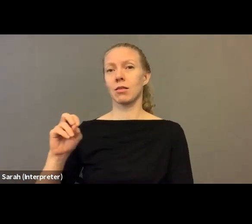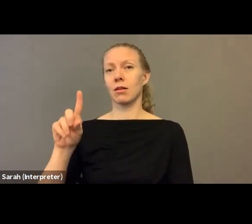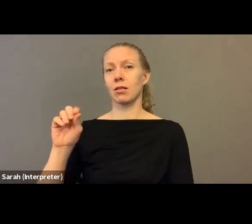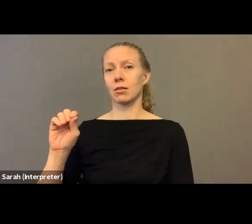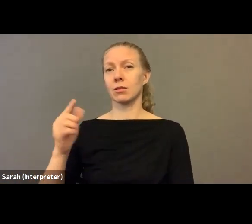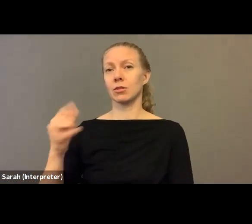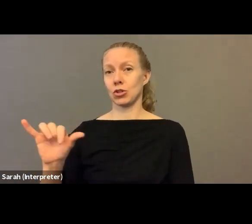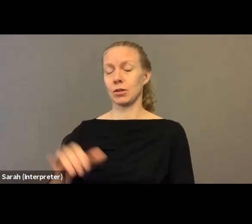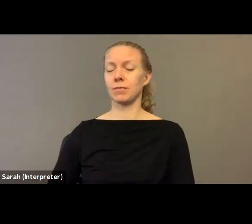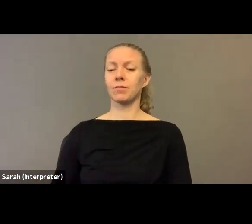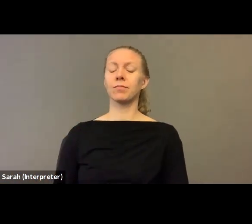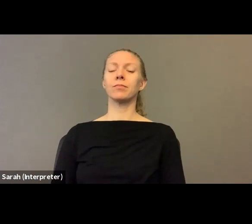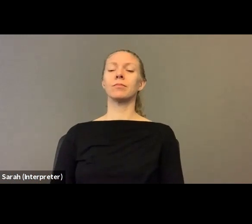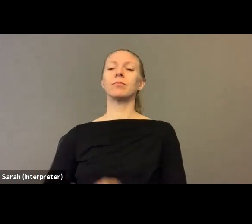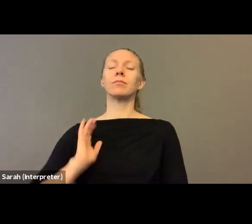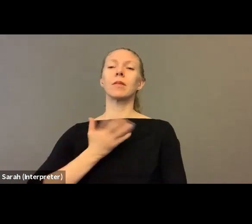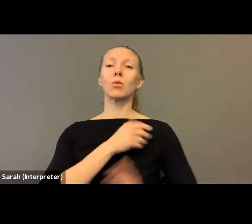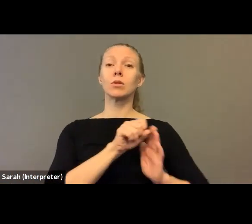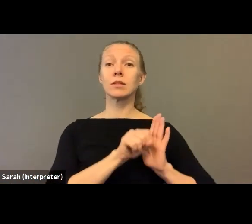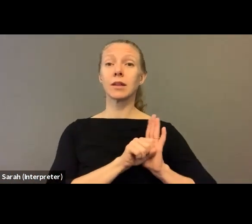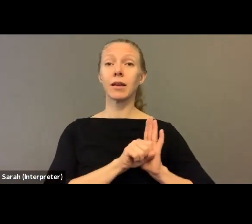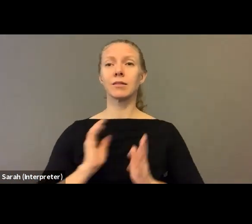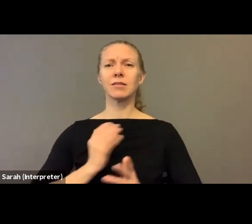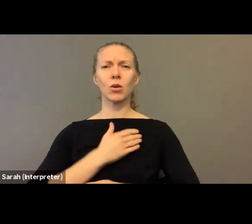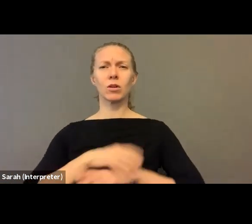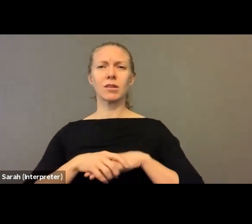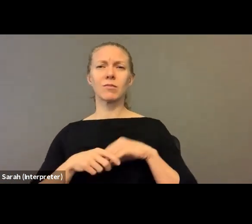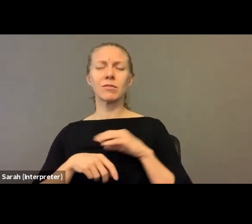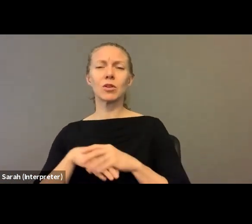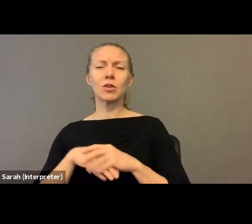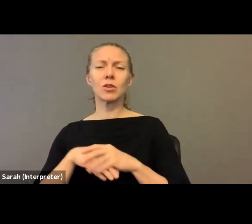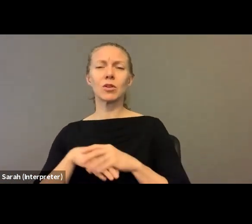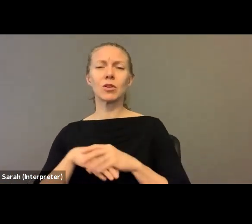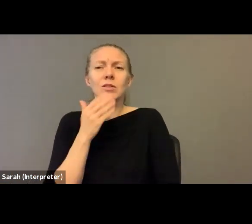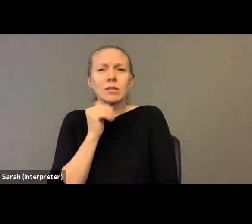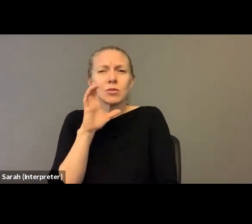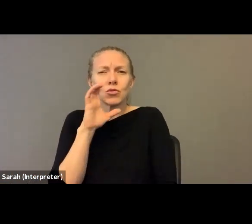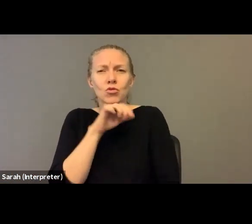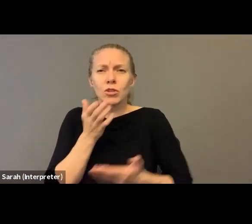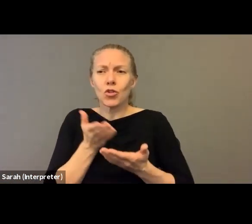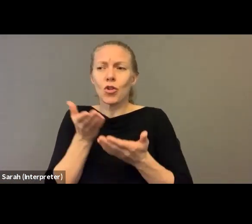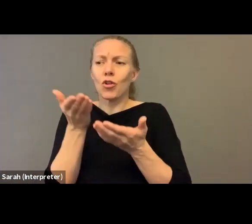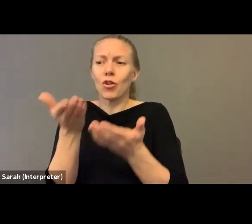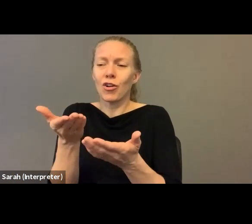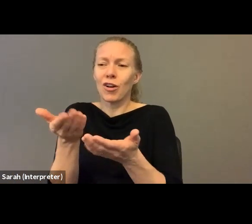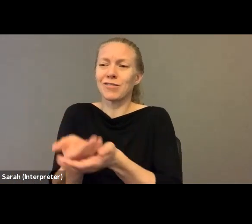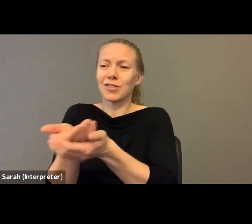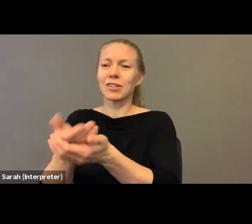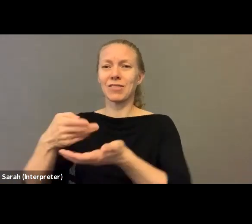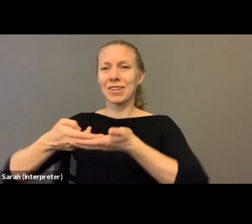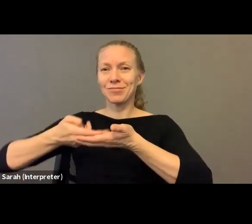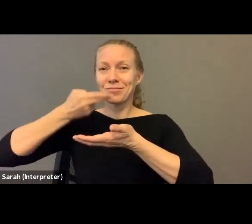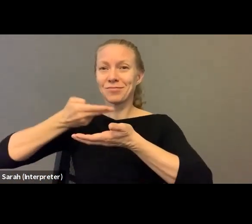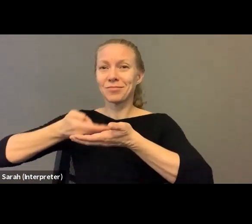our comfort, a sweet strange, offered in a pudding by my professor on our first